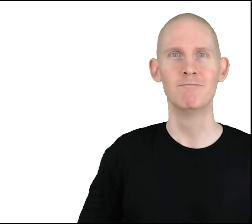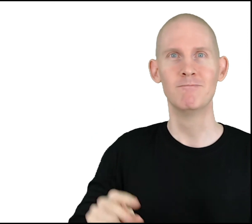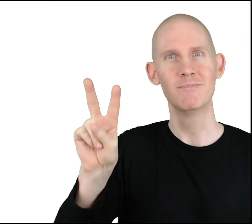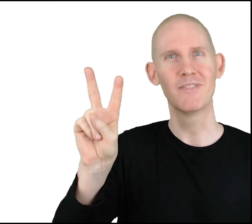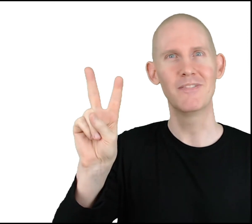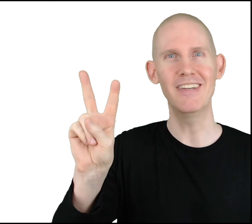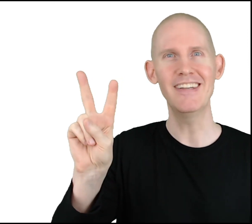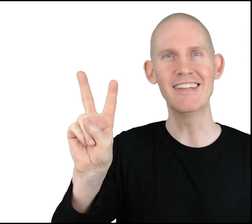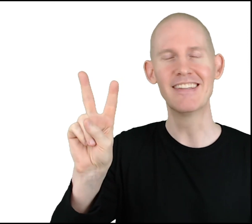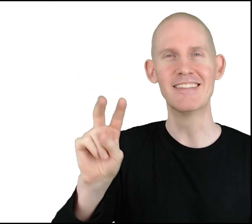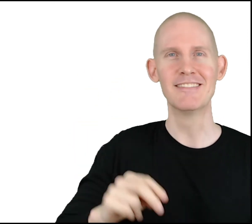V.